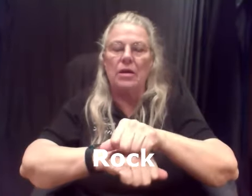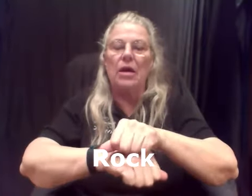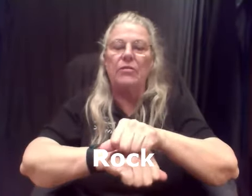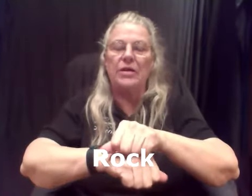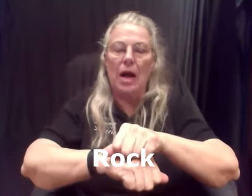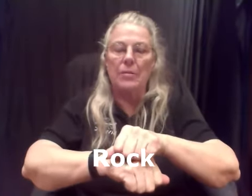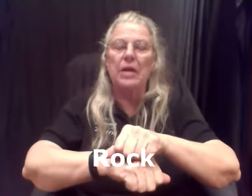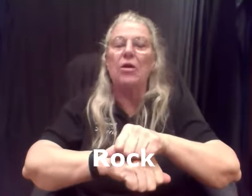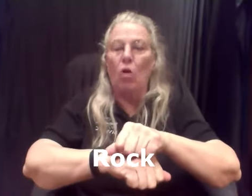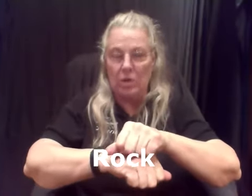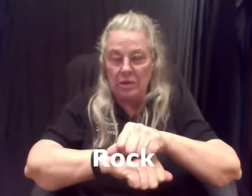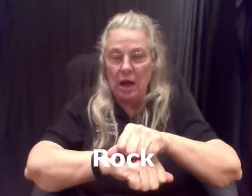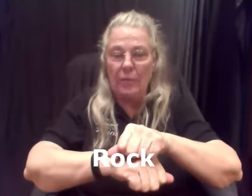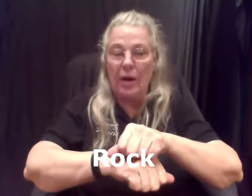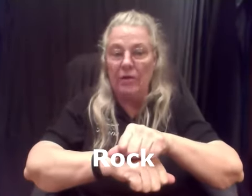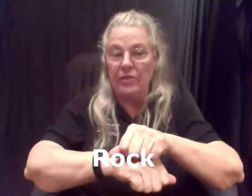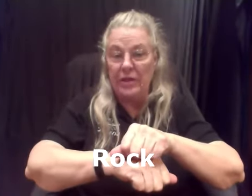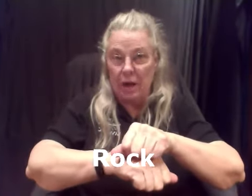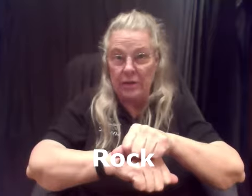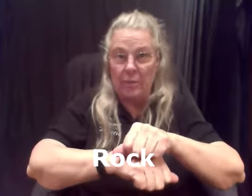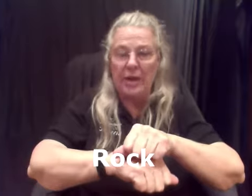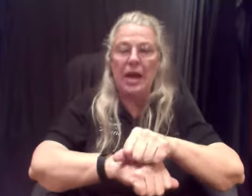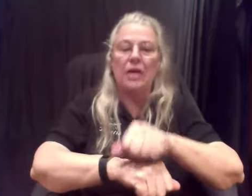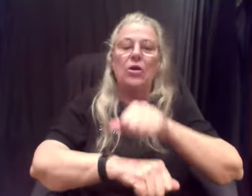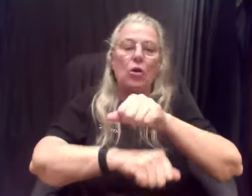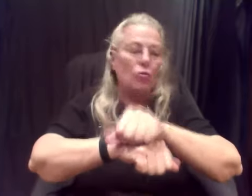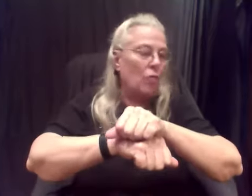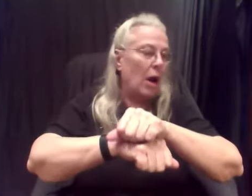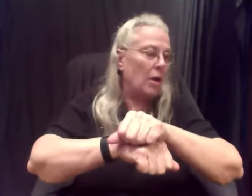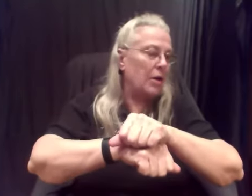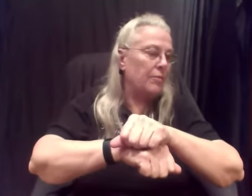the dominant on top of the non-dominant hand. Rock.